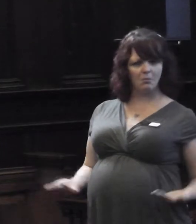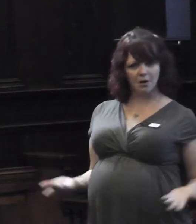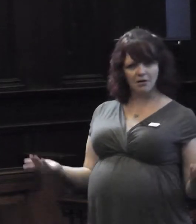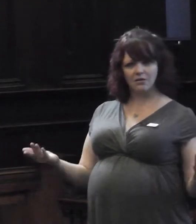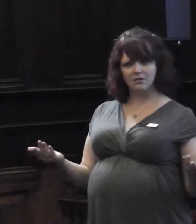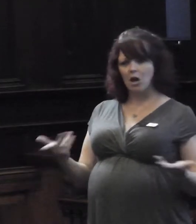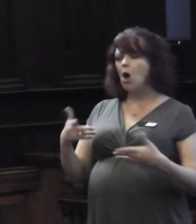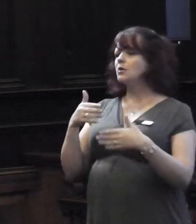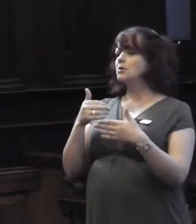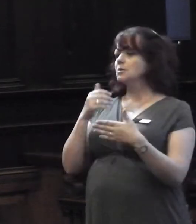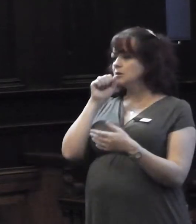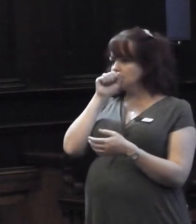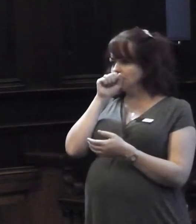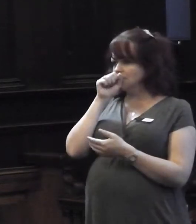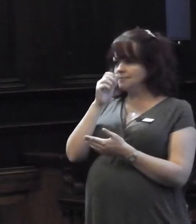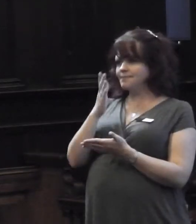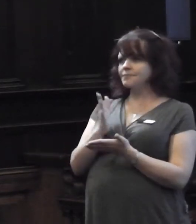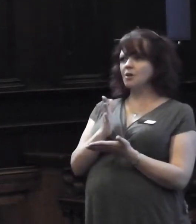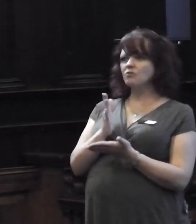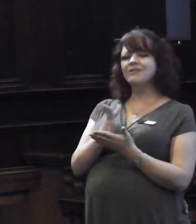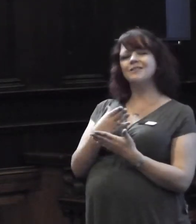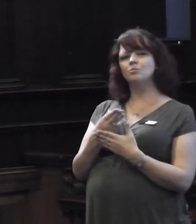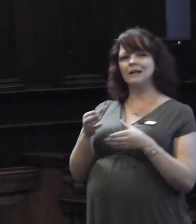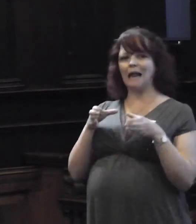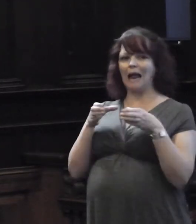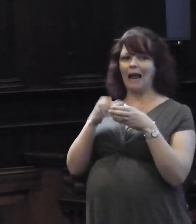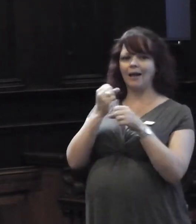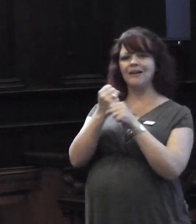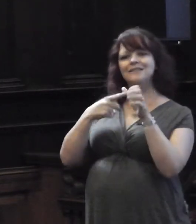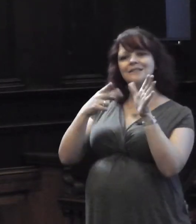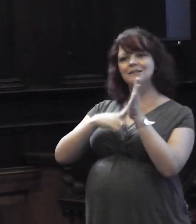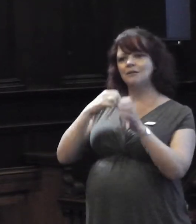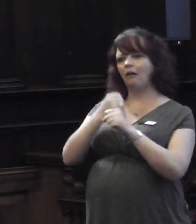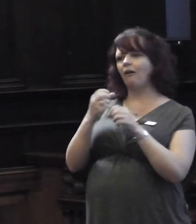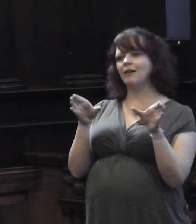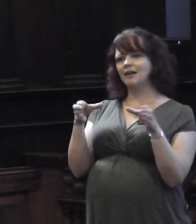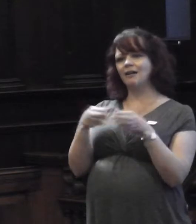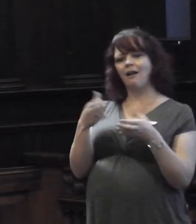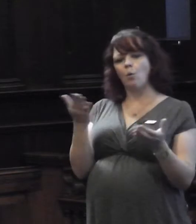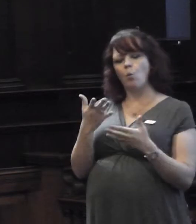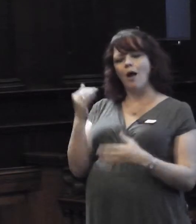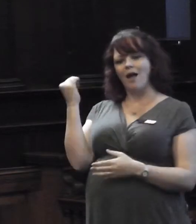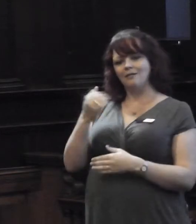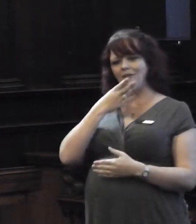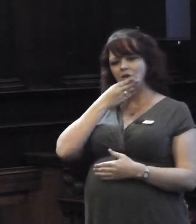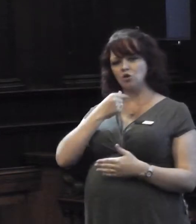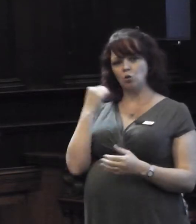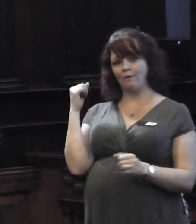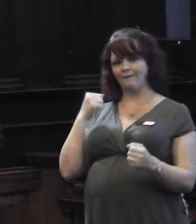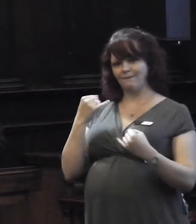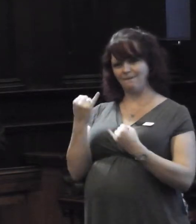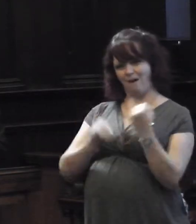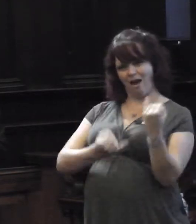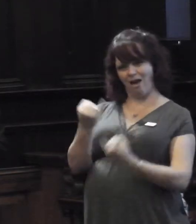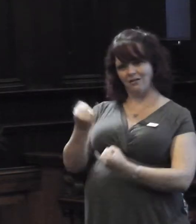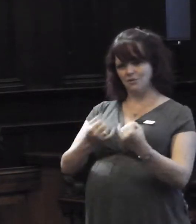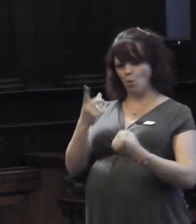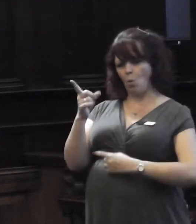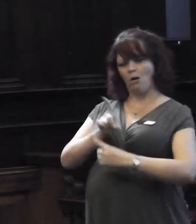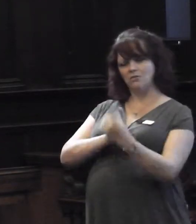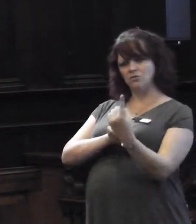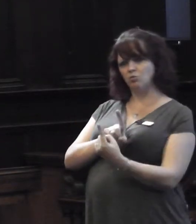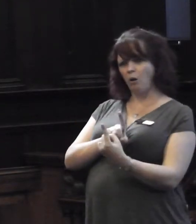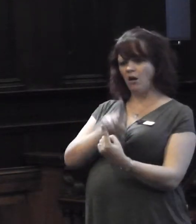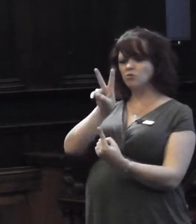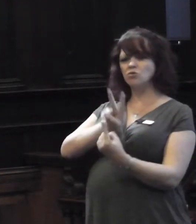gangland culture, where a knife is used in a fight, even in one-to-one